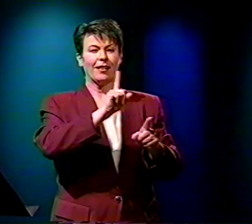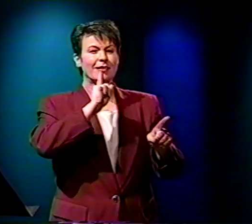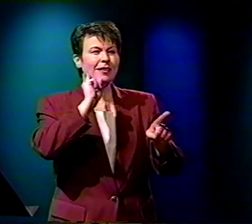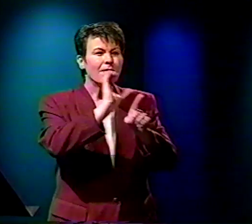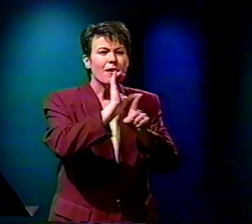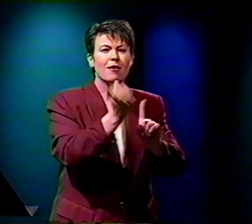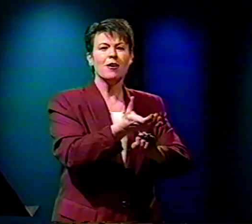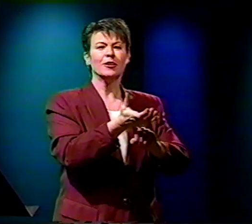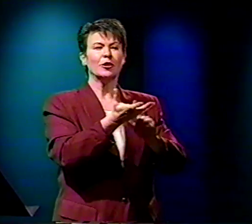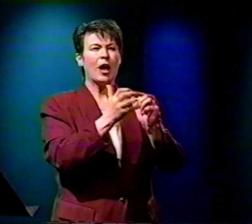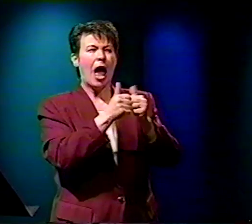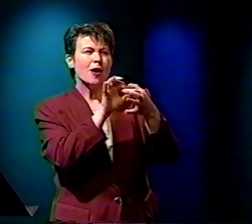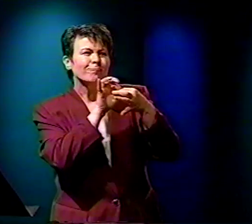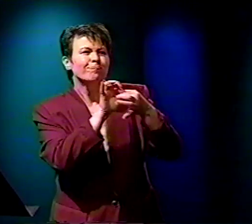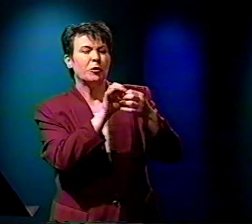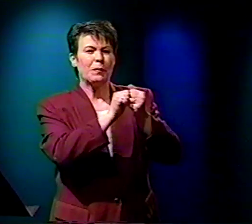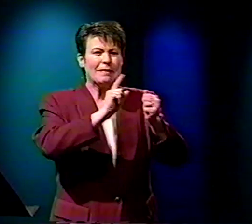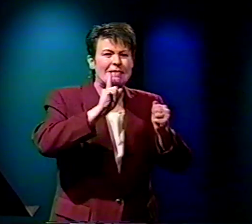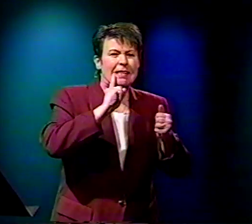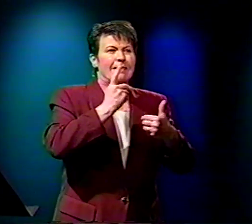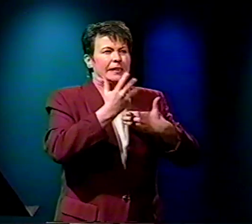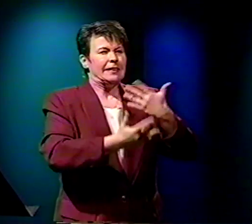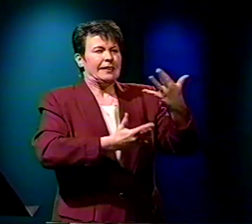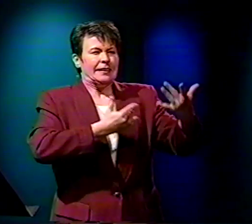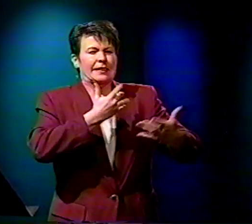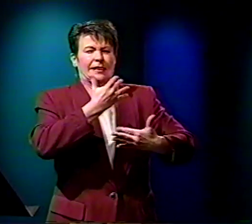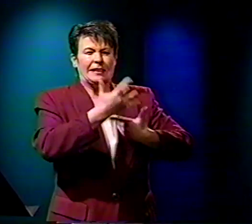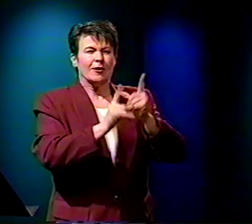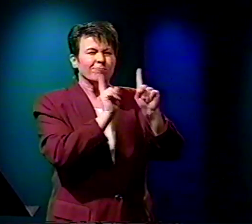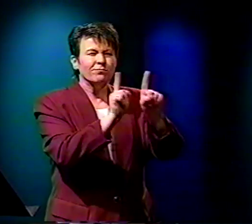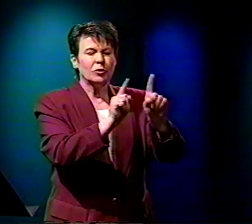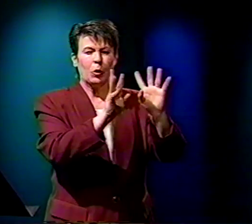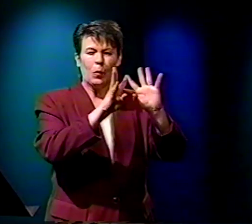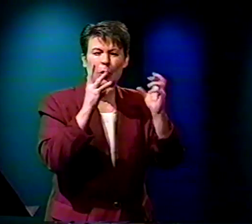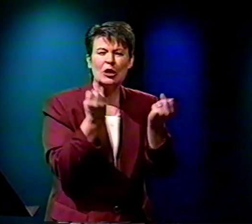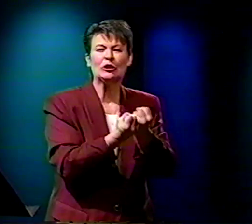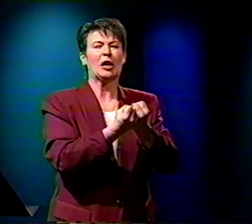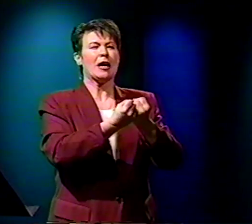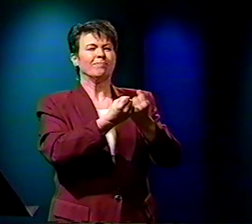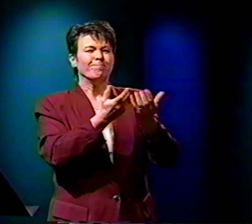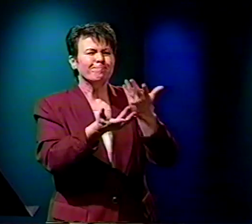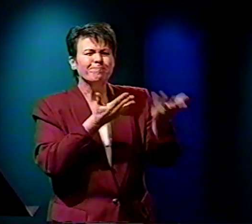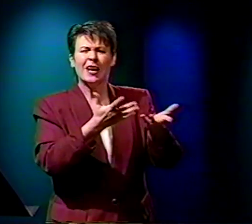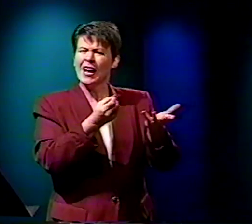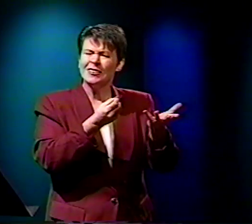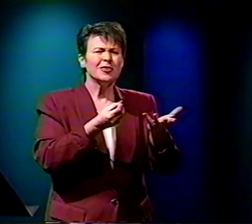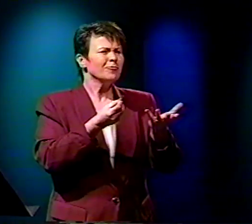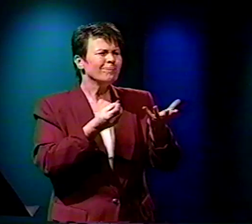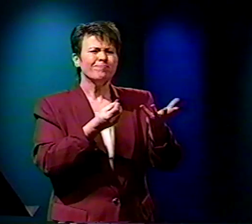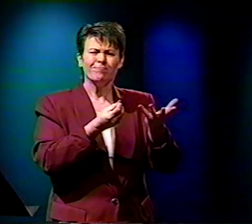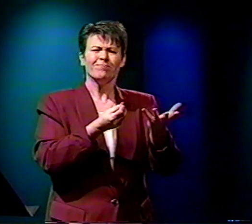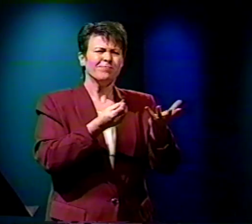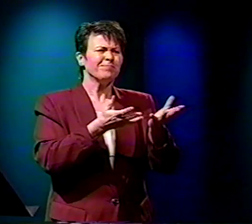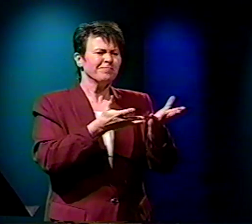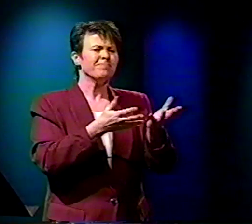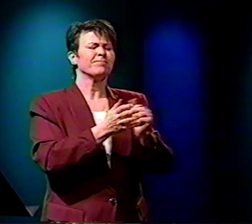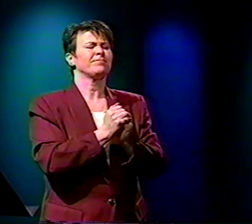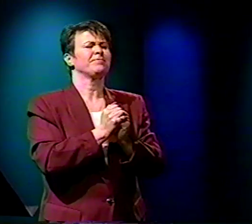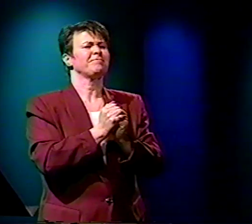learn ASL and deaf culture and learn how to interrelate with deaf people and participate in